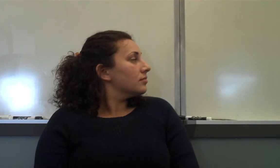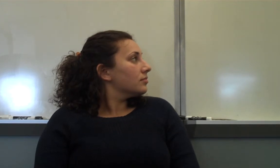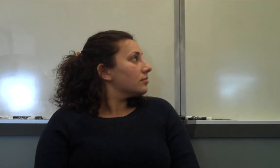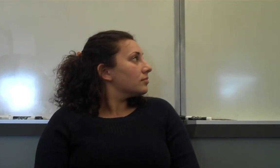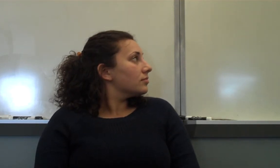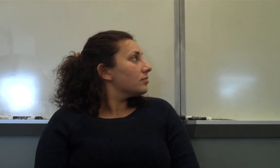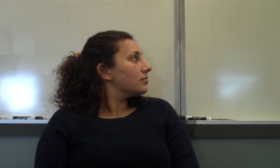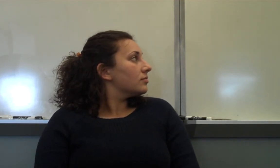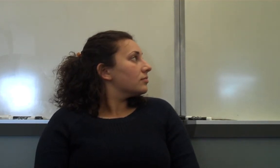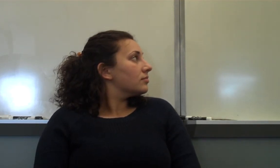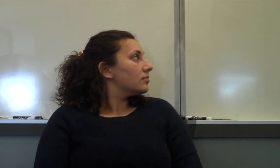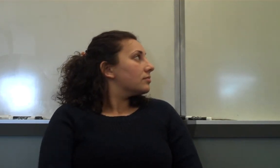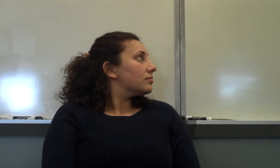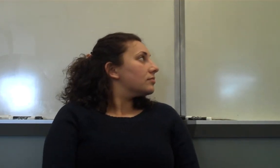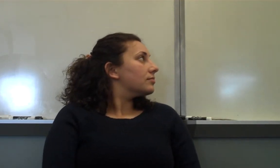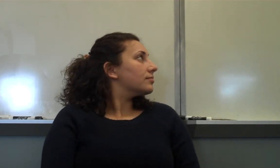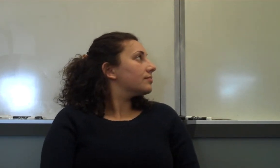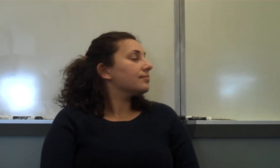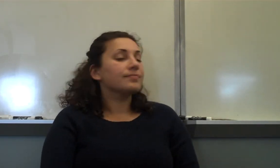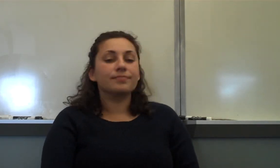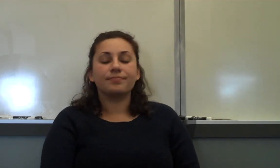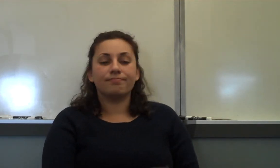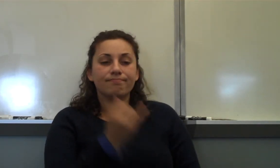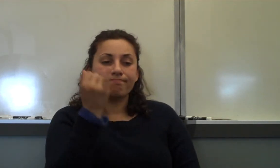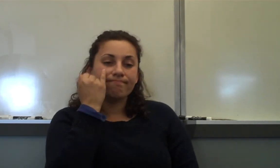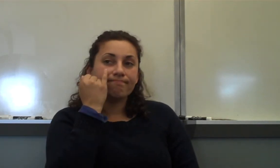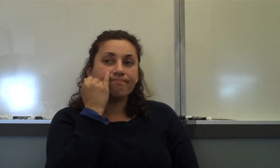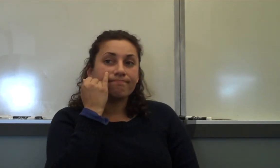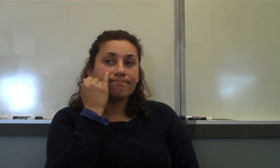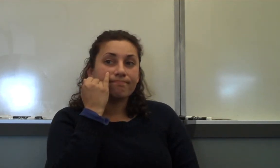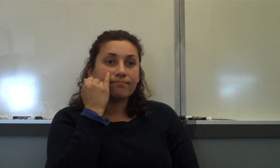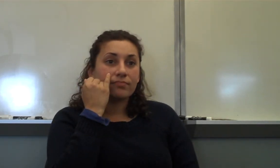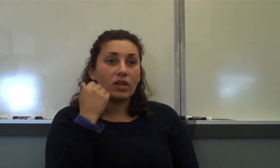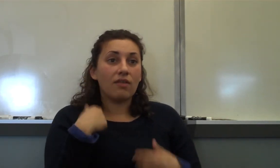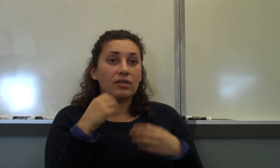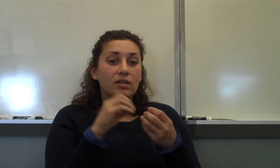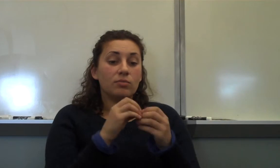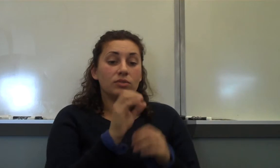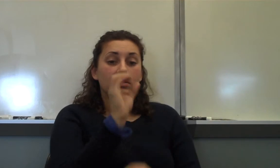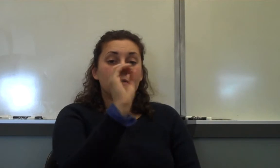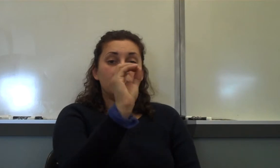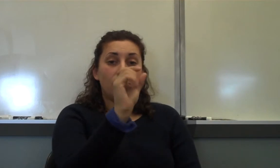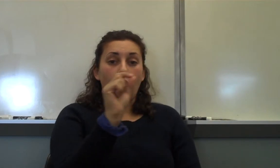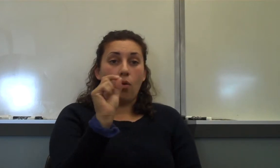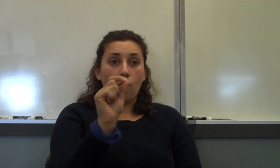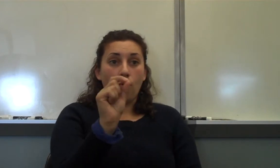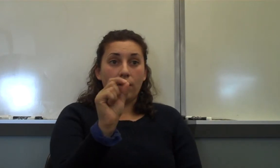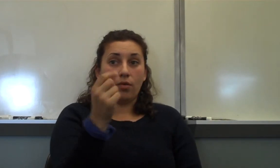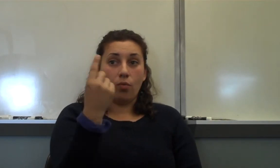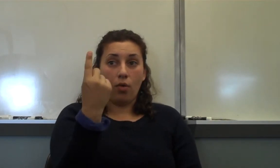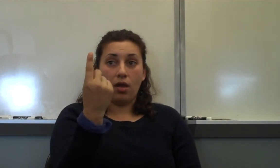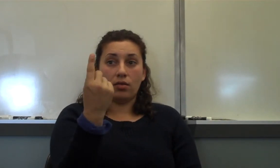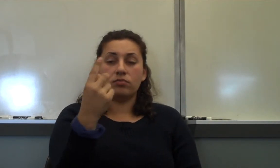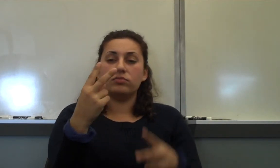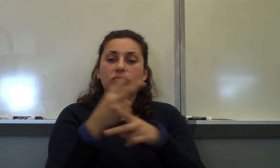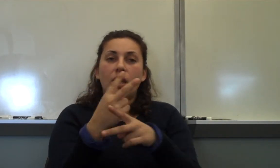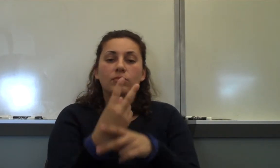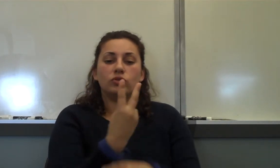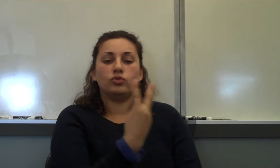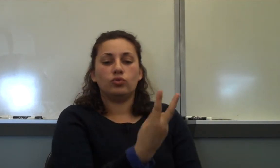So, let's say we take 0.1 and multiply it by 2.7. Again,